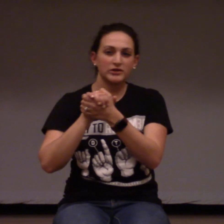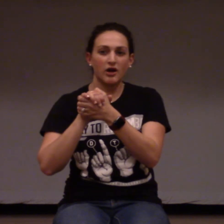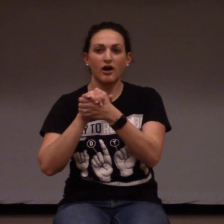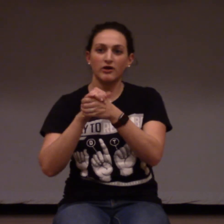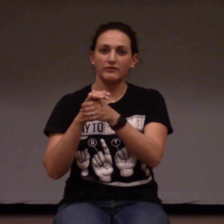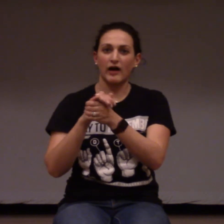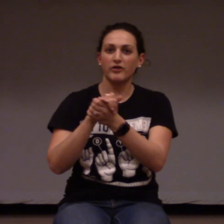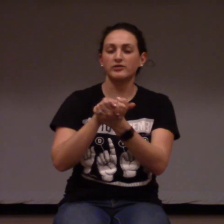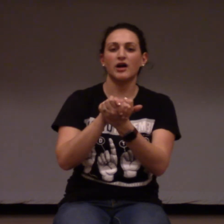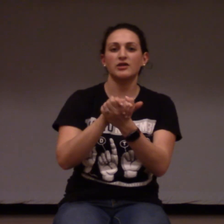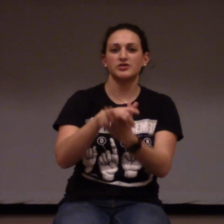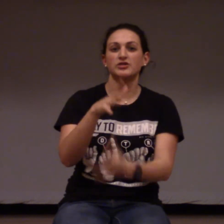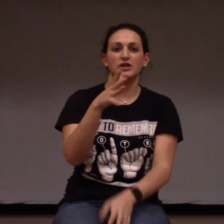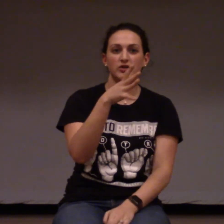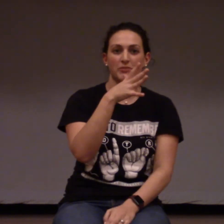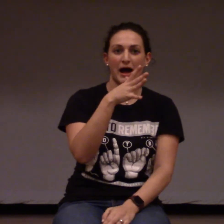Mother-in-law or father-in-law, so you're just going to do mom.